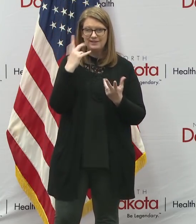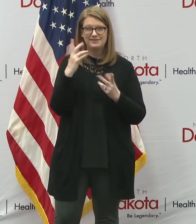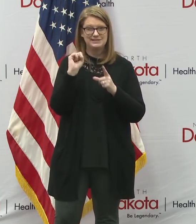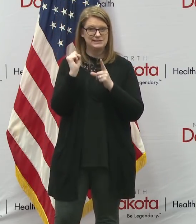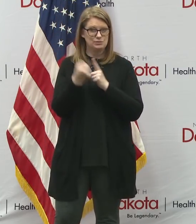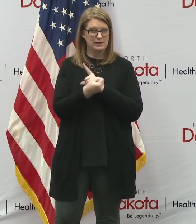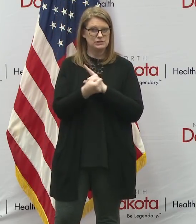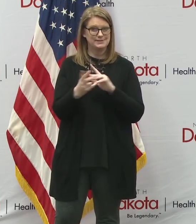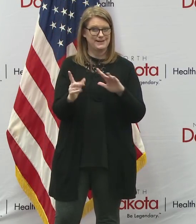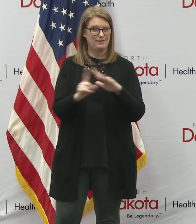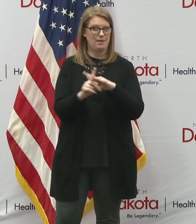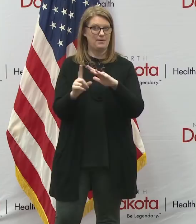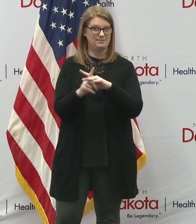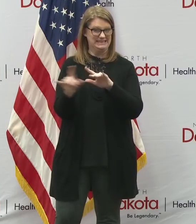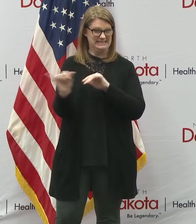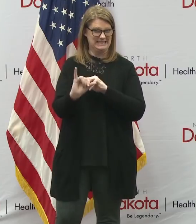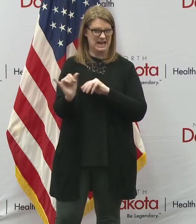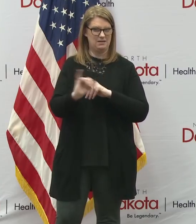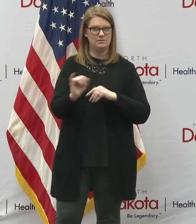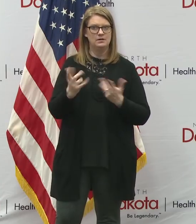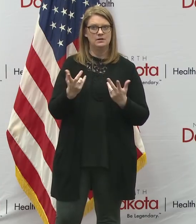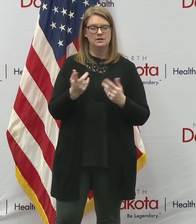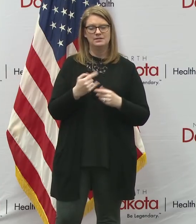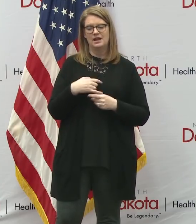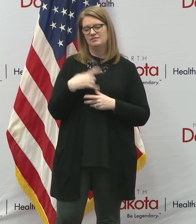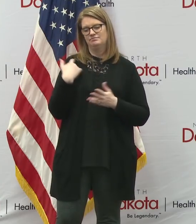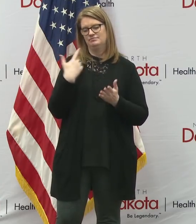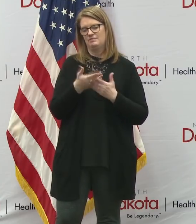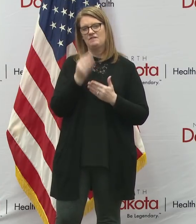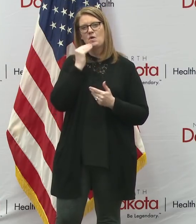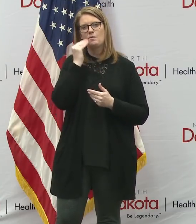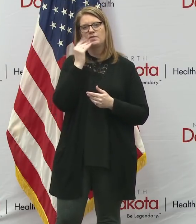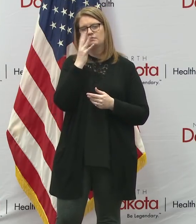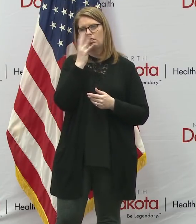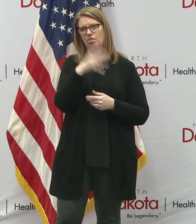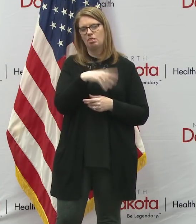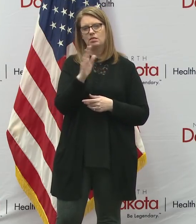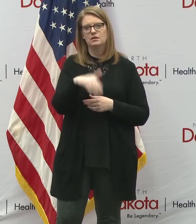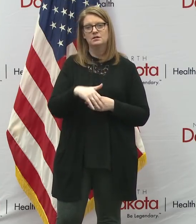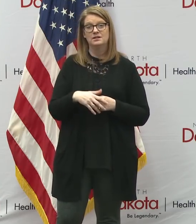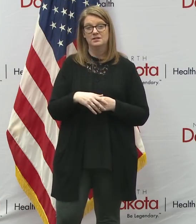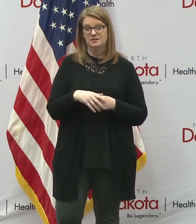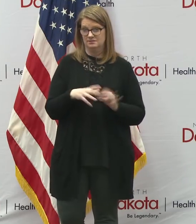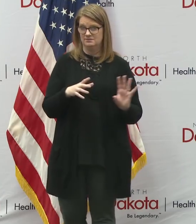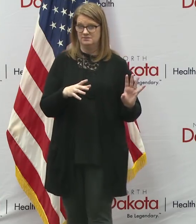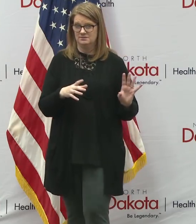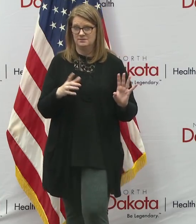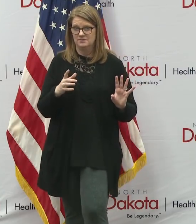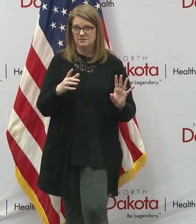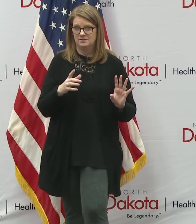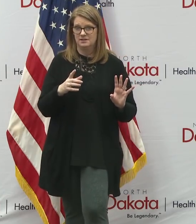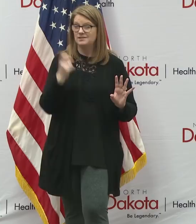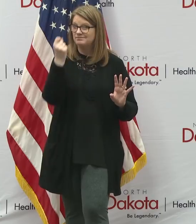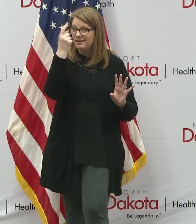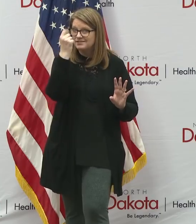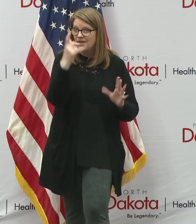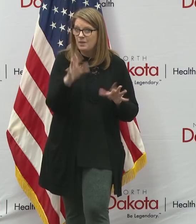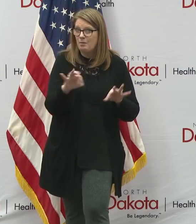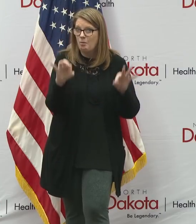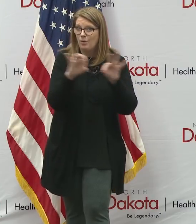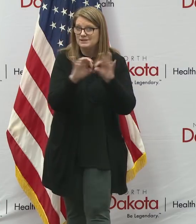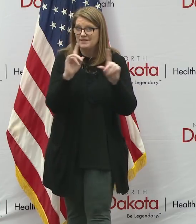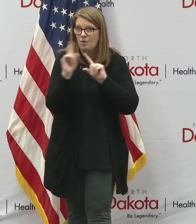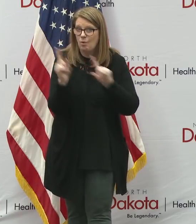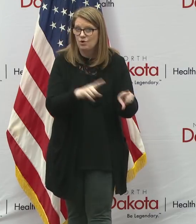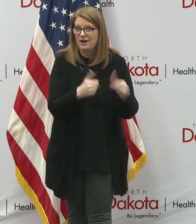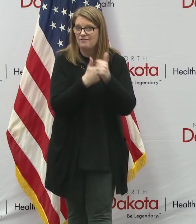We would ask that individuals that do fall in this category, that they understand the importance of this order and